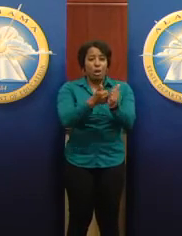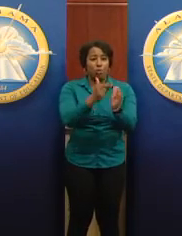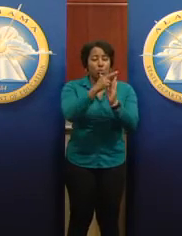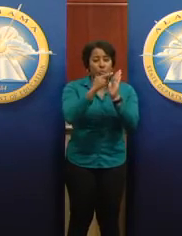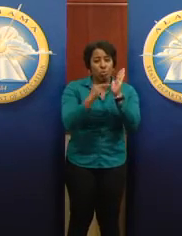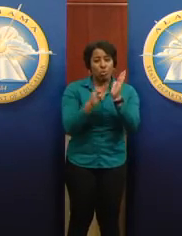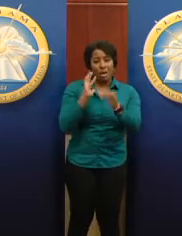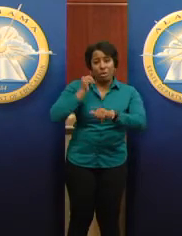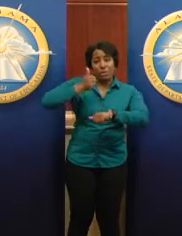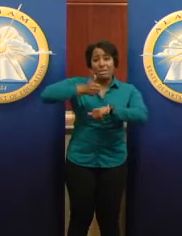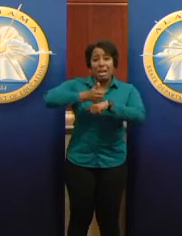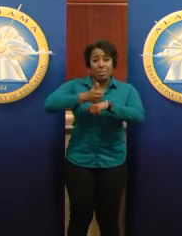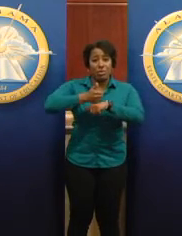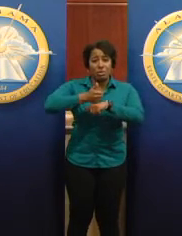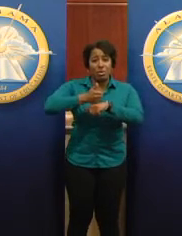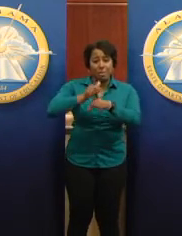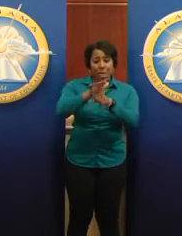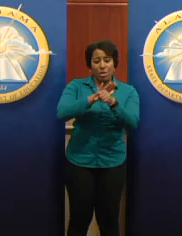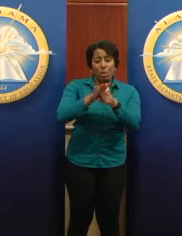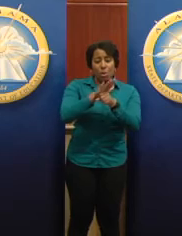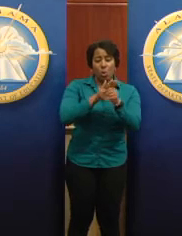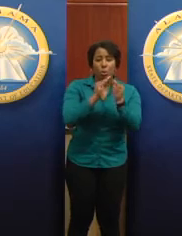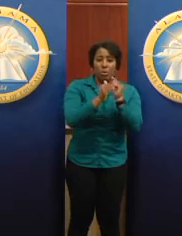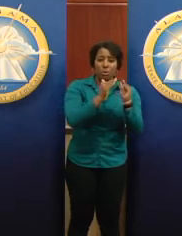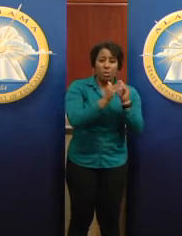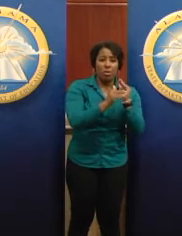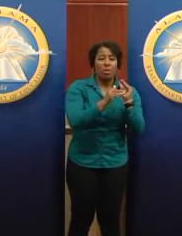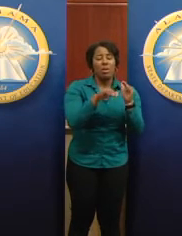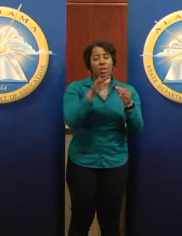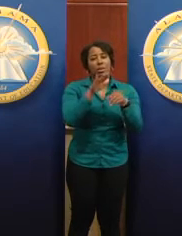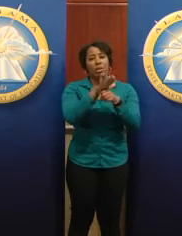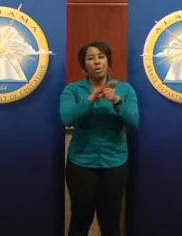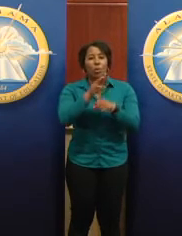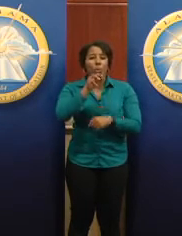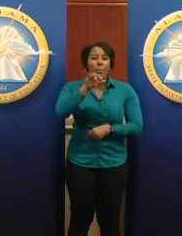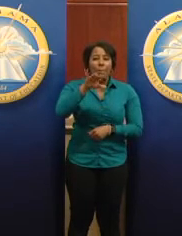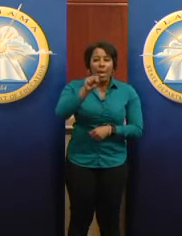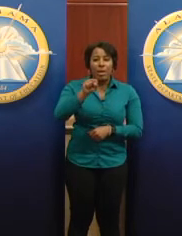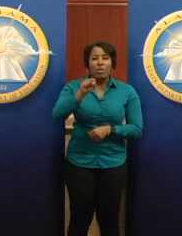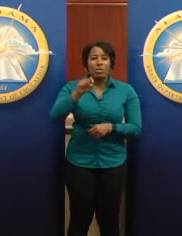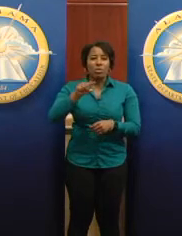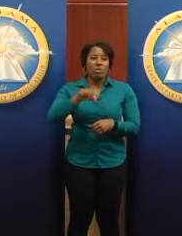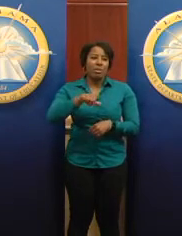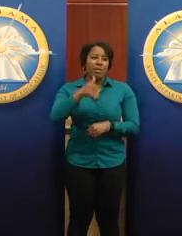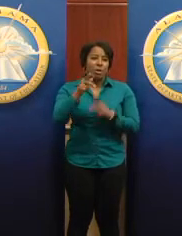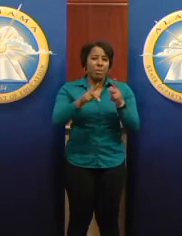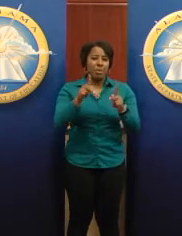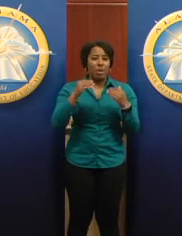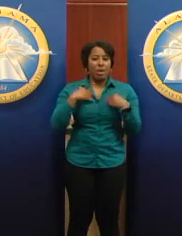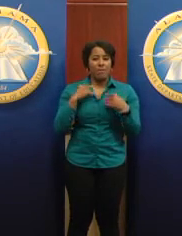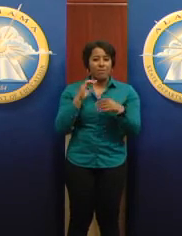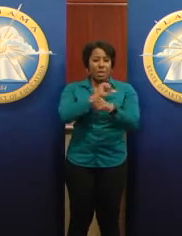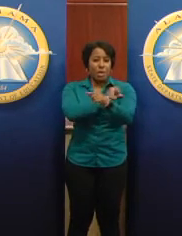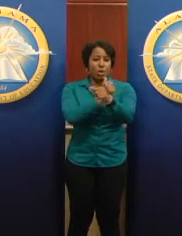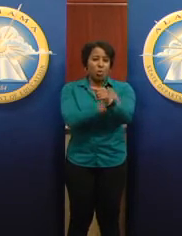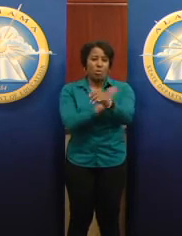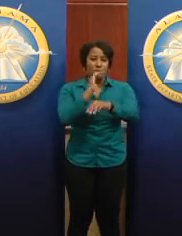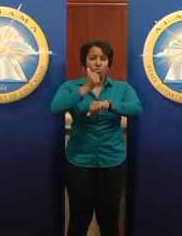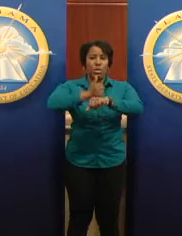are established by those local town councils and mayors and others that have the authority to do so.